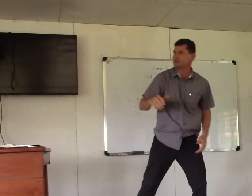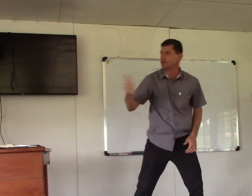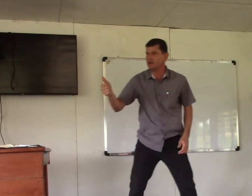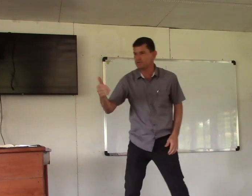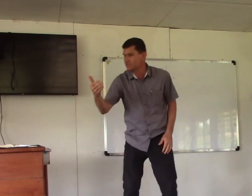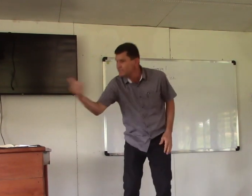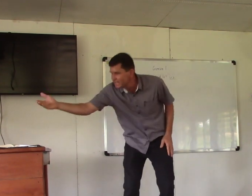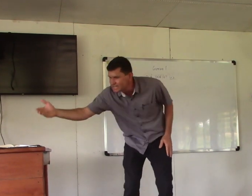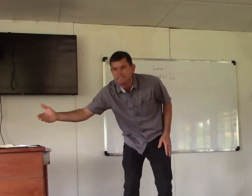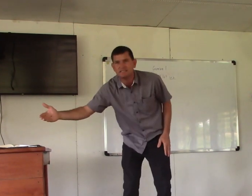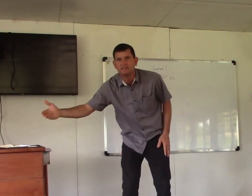other things.